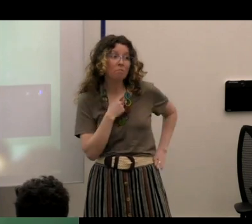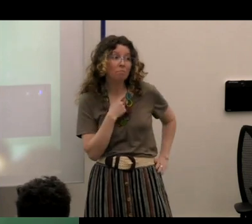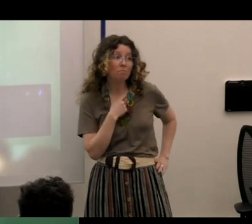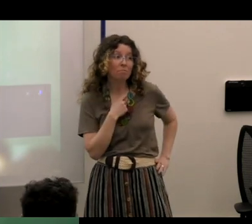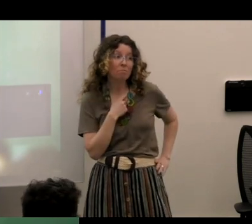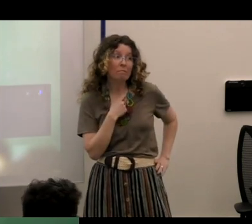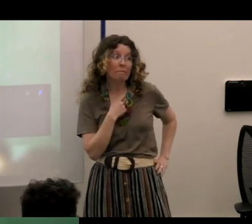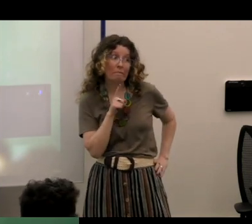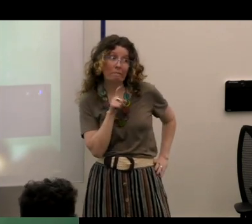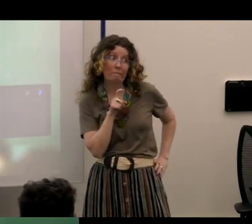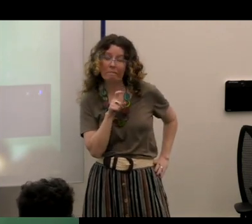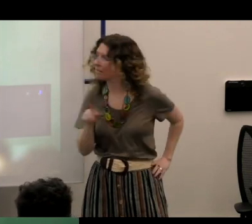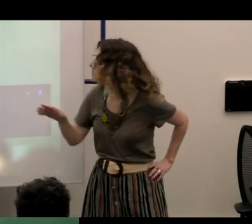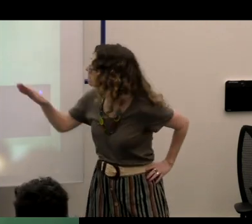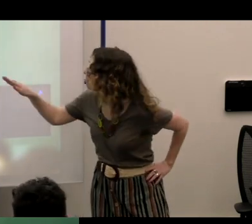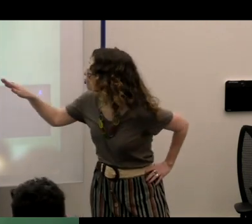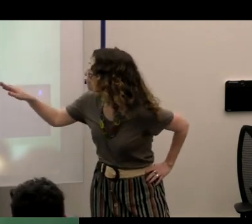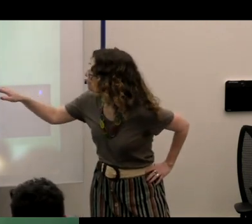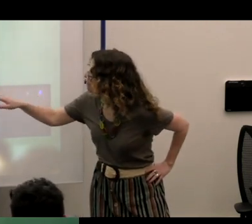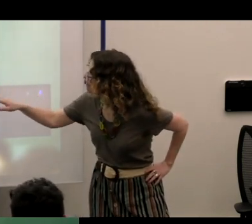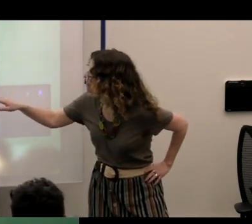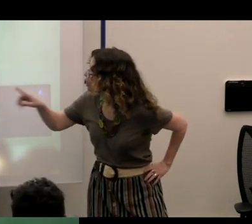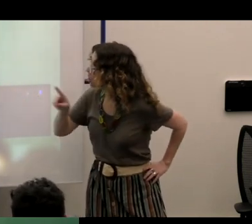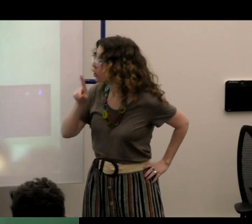Do deaf babies cry?